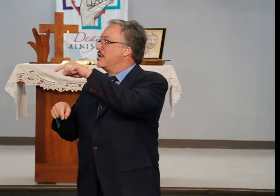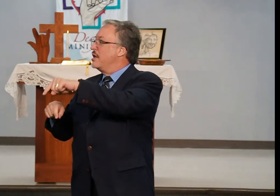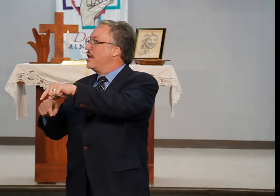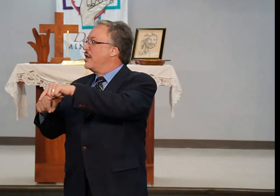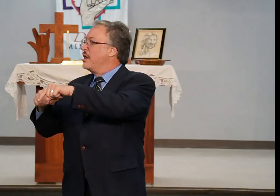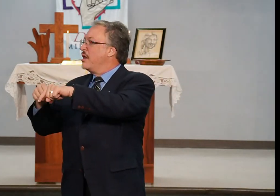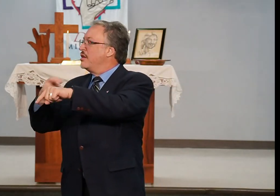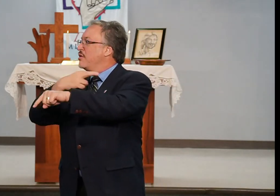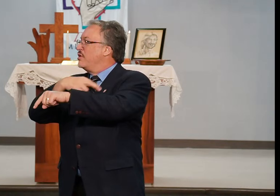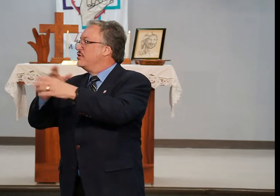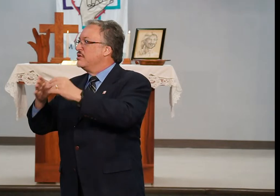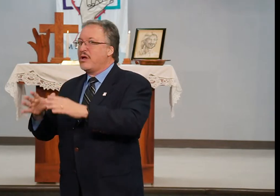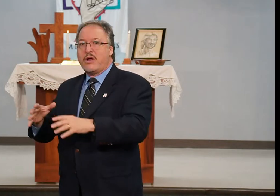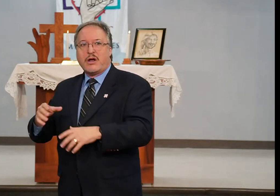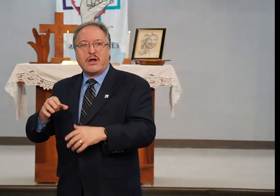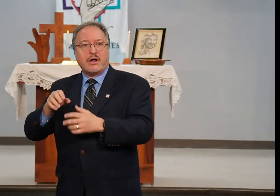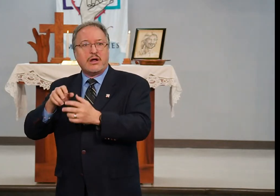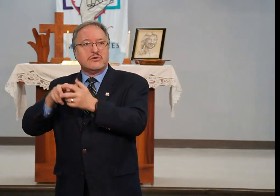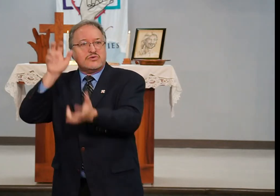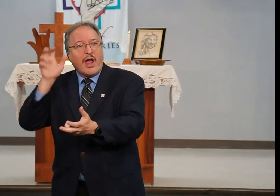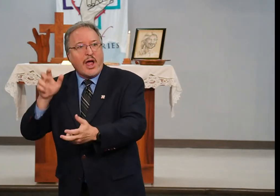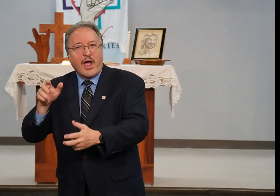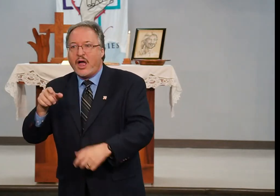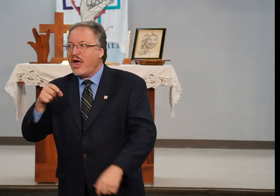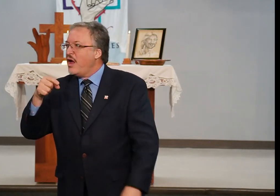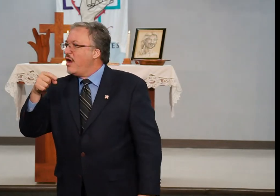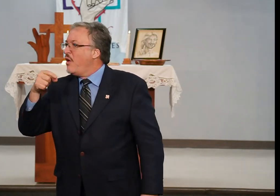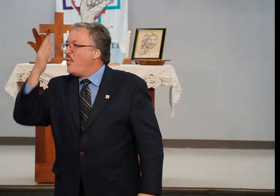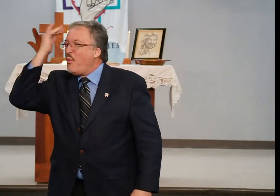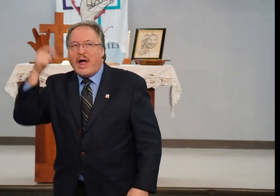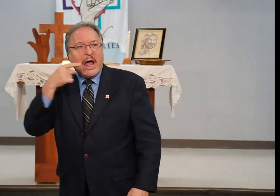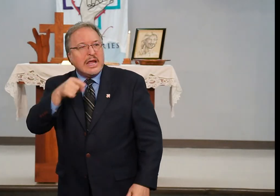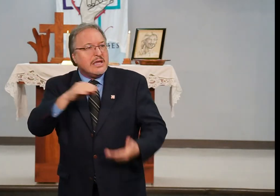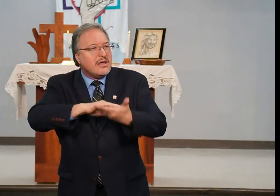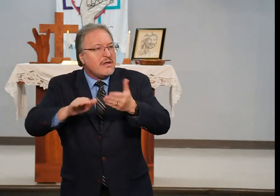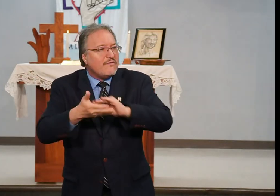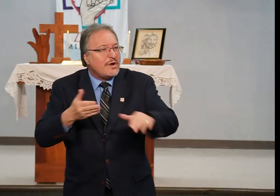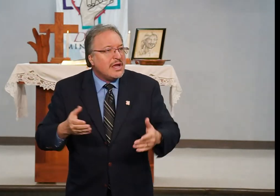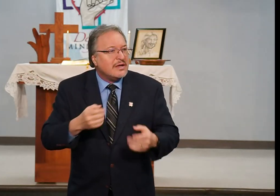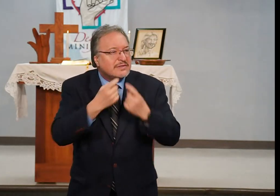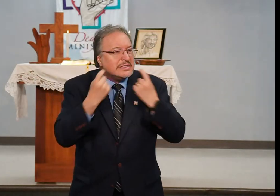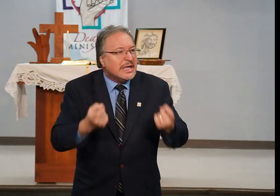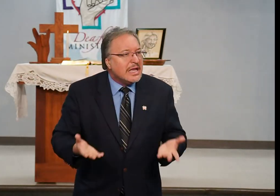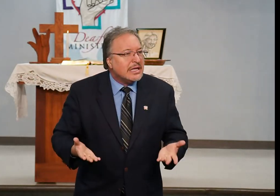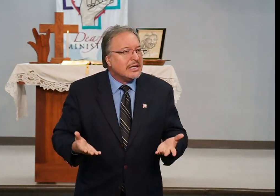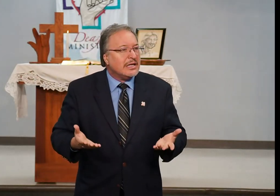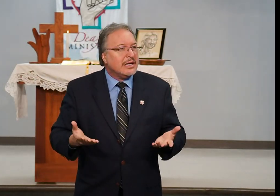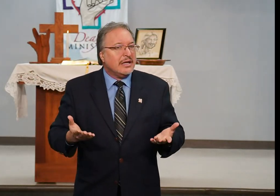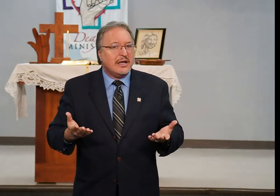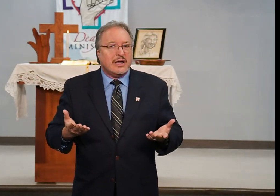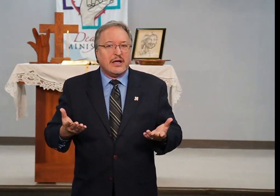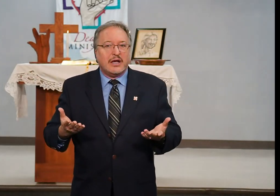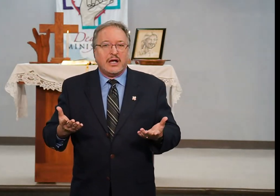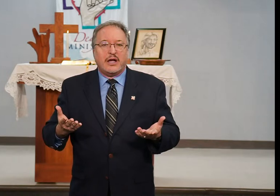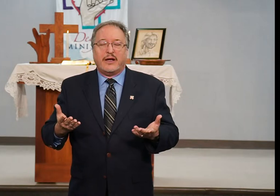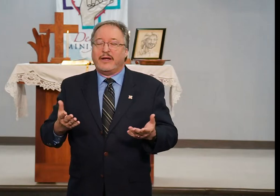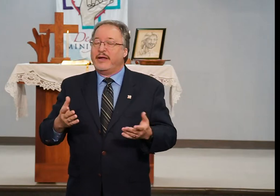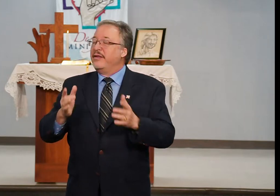Jesus told them that the woman's sins were forgiven. Now the Pharisees again were shocked that he would forgive